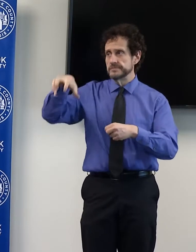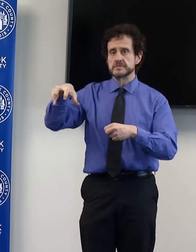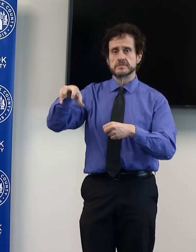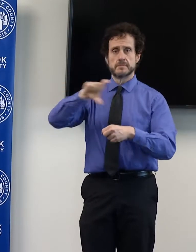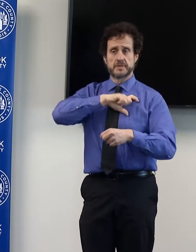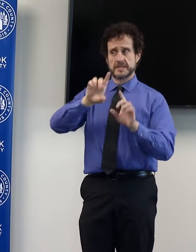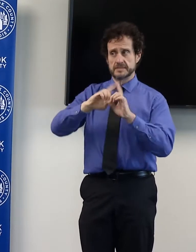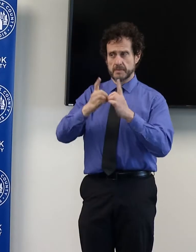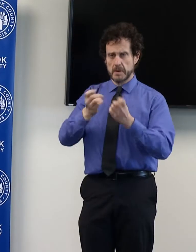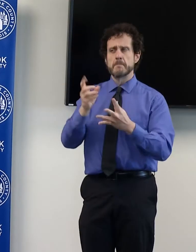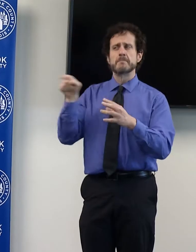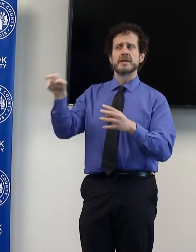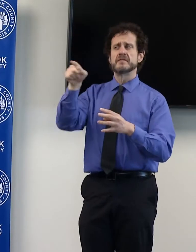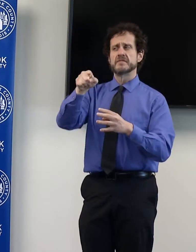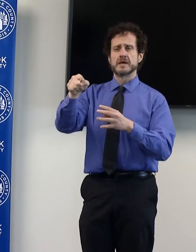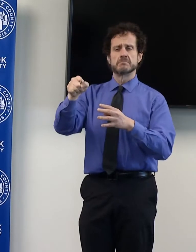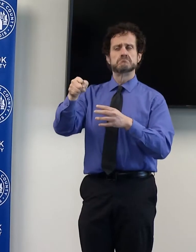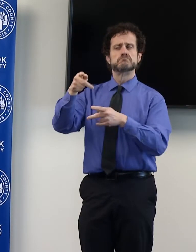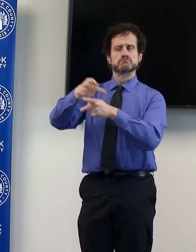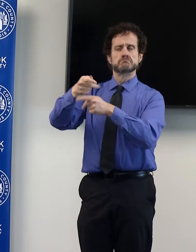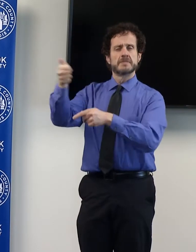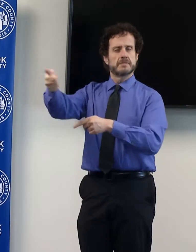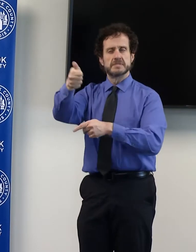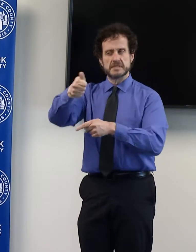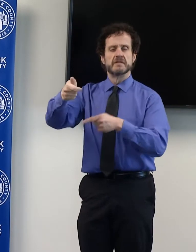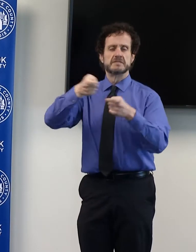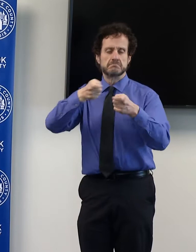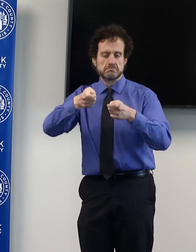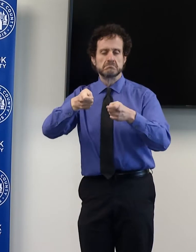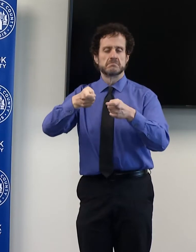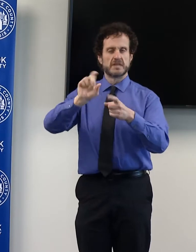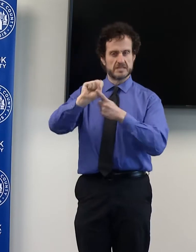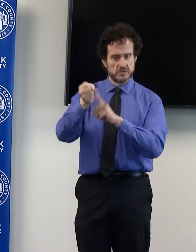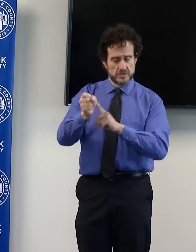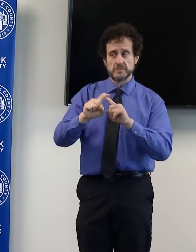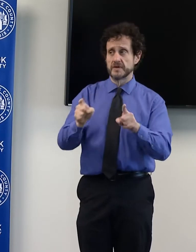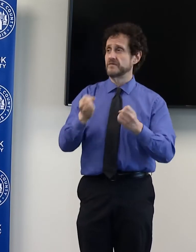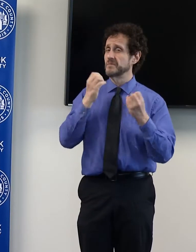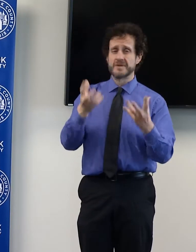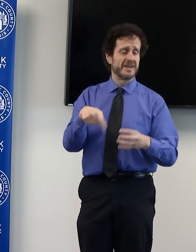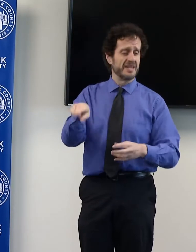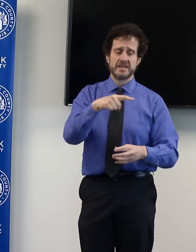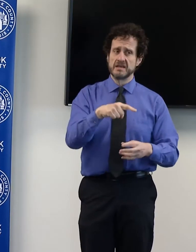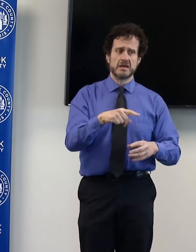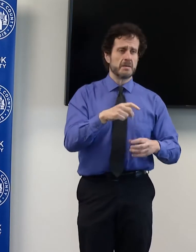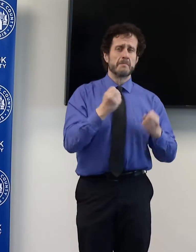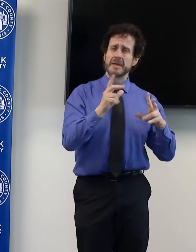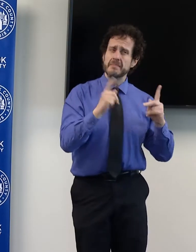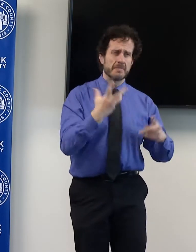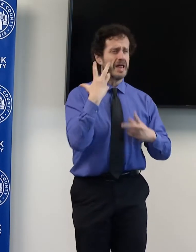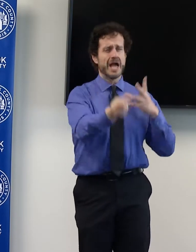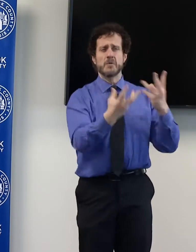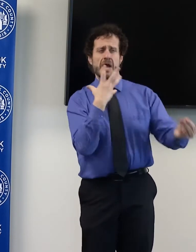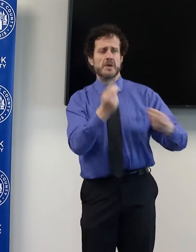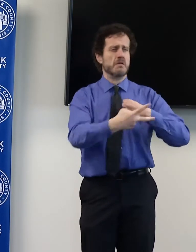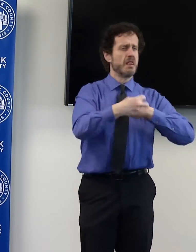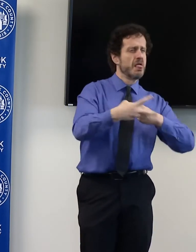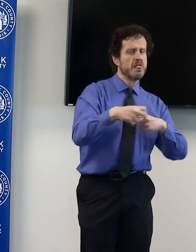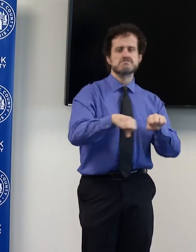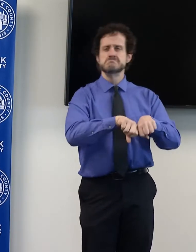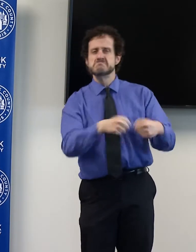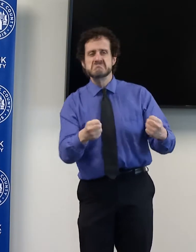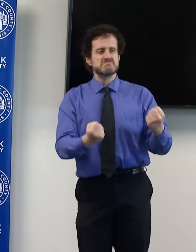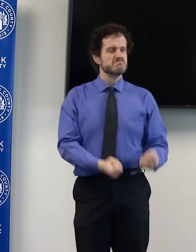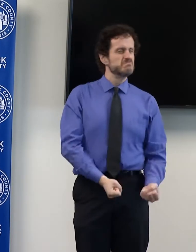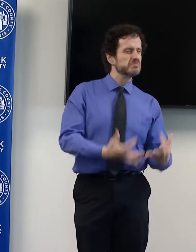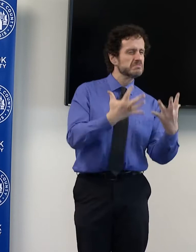own, but for the vast majority of them, these extraordinary acts of looting and vandalism are something that no one department